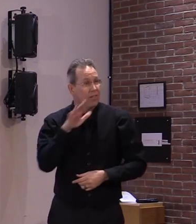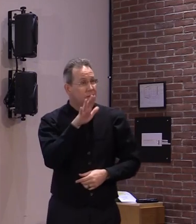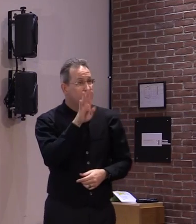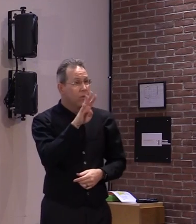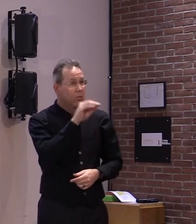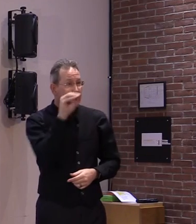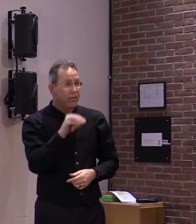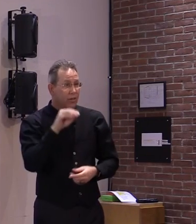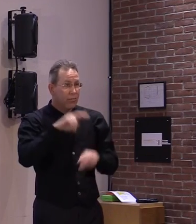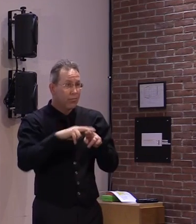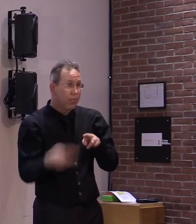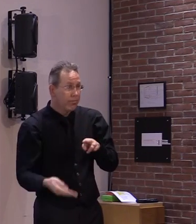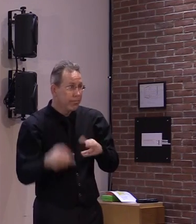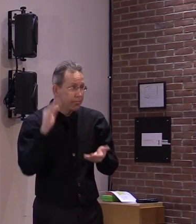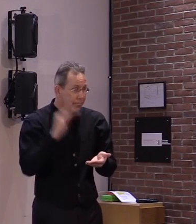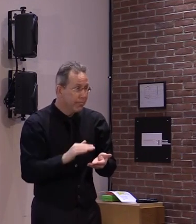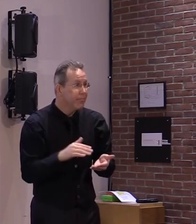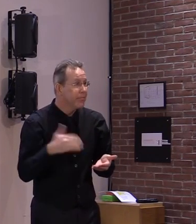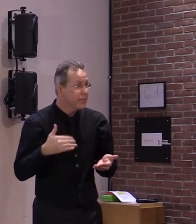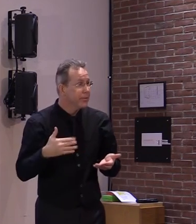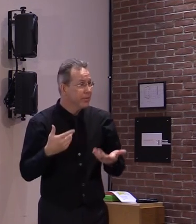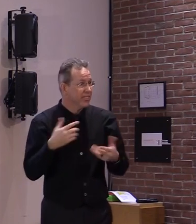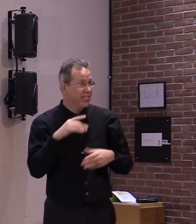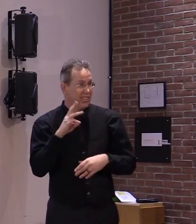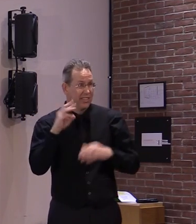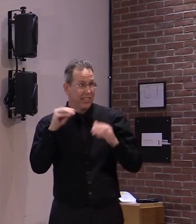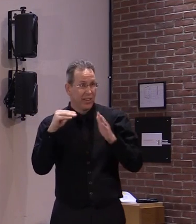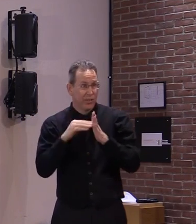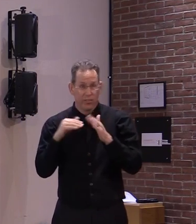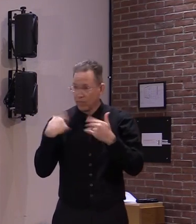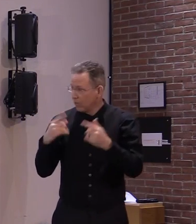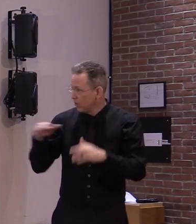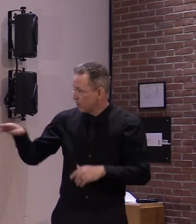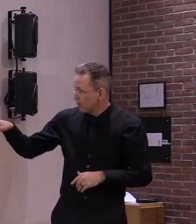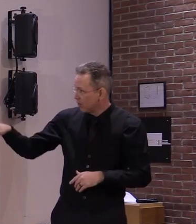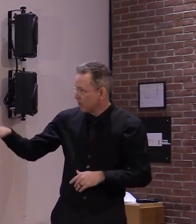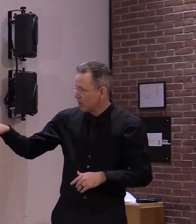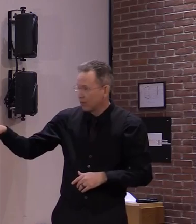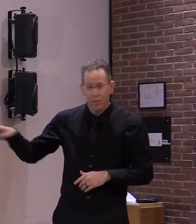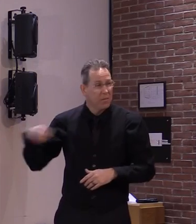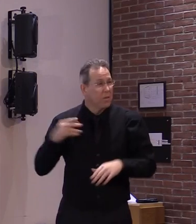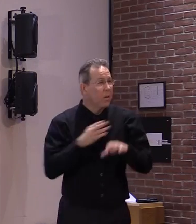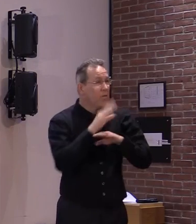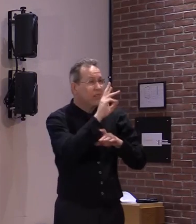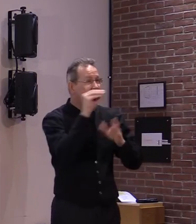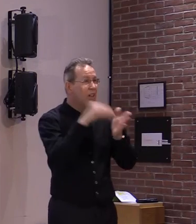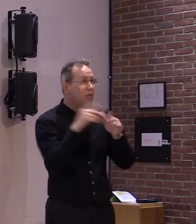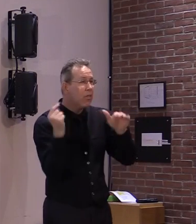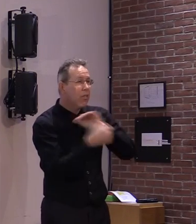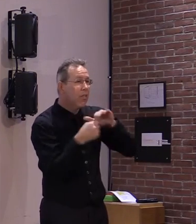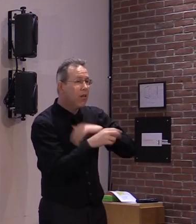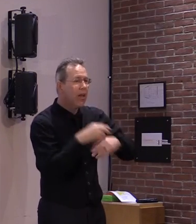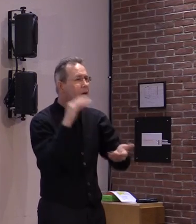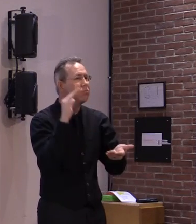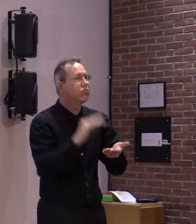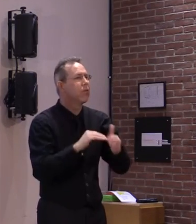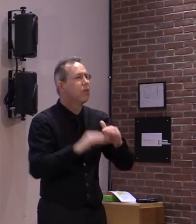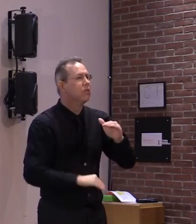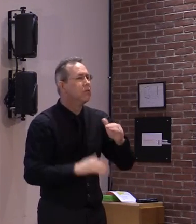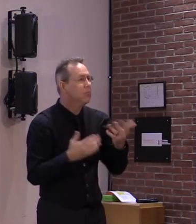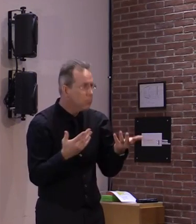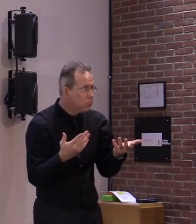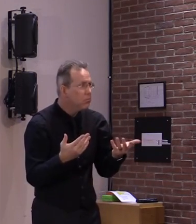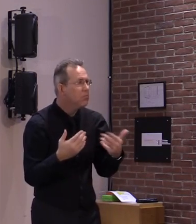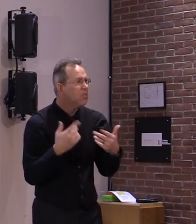people currently hospitalized, which is in line with our 2 previous peaks from this summer and from this spring. Further,